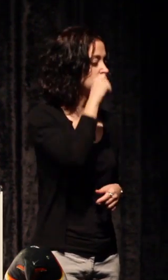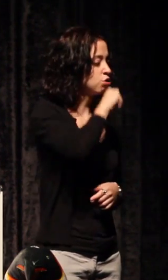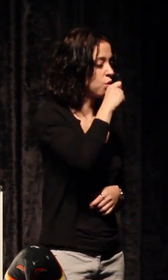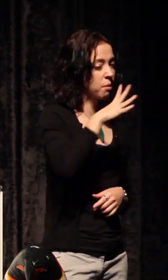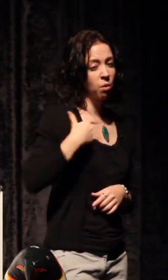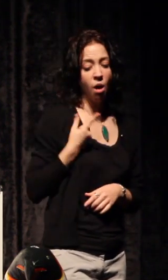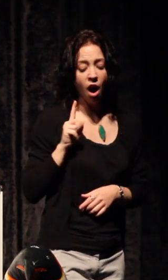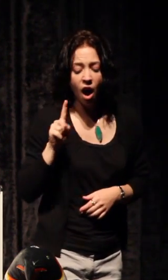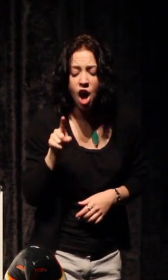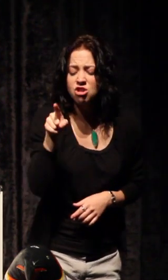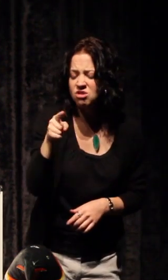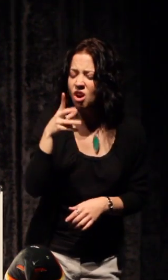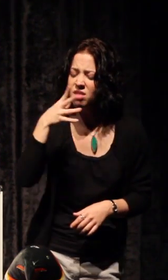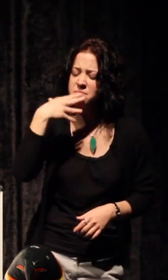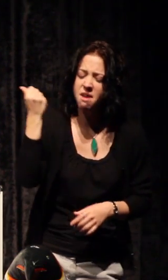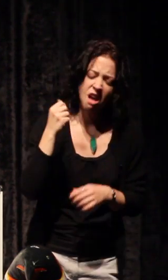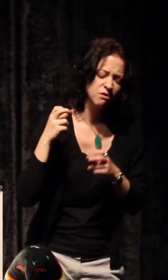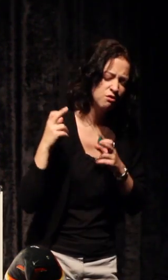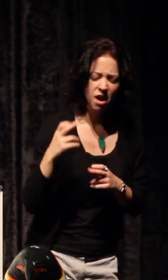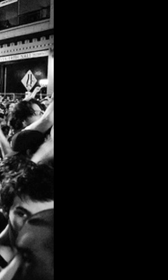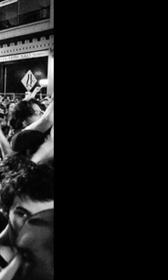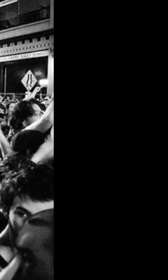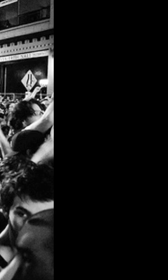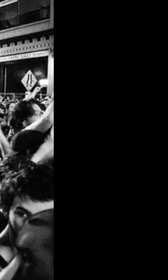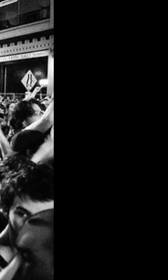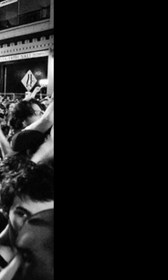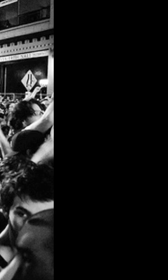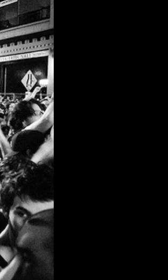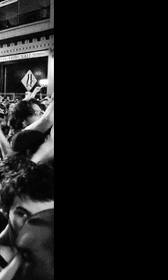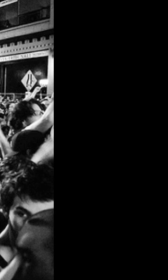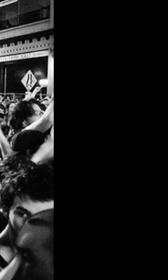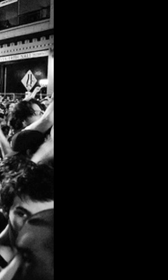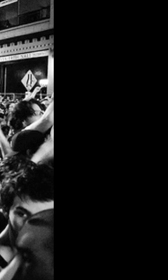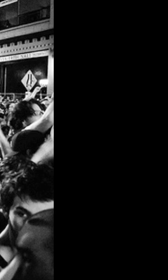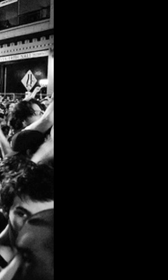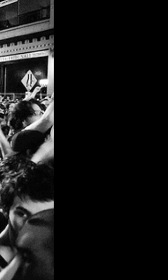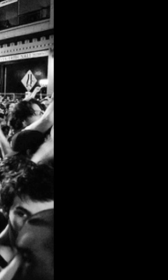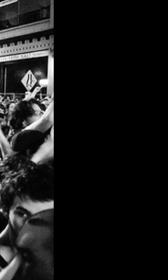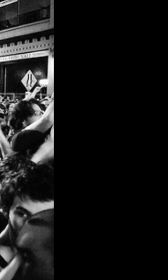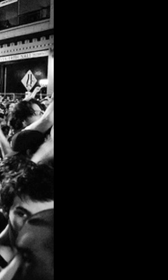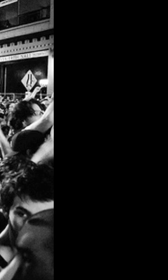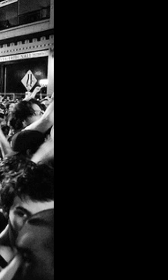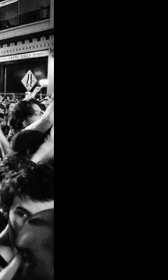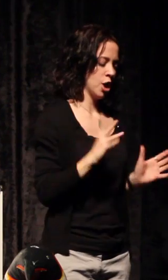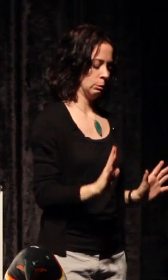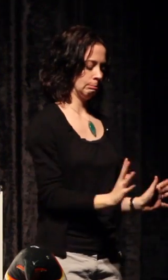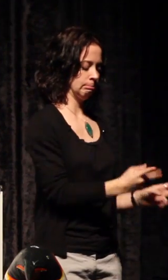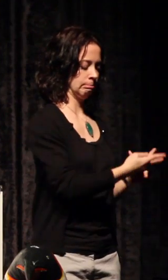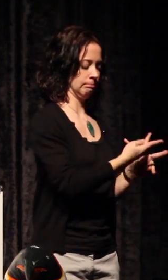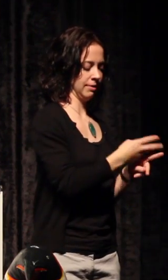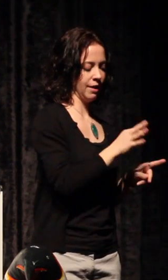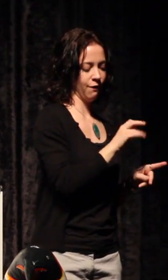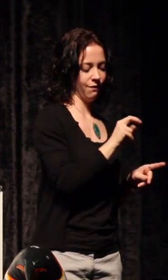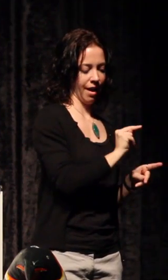freaking band in Boulder." You'll know you made it. So you want to nurture a fan base, but you want to be selective. You can start